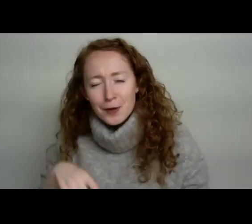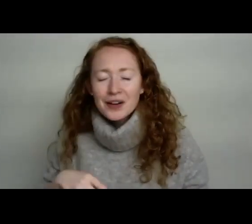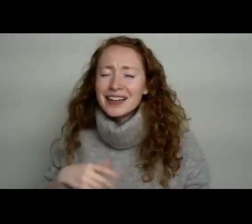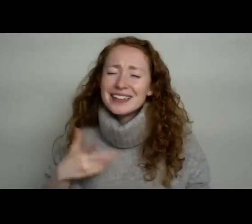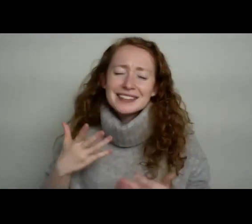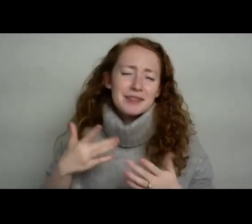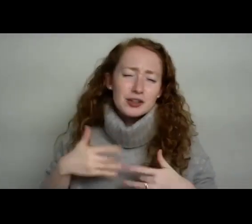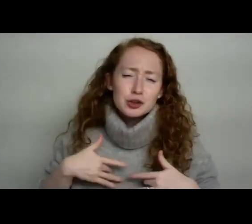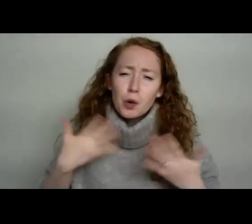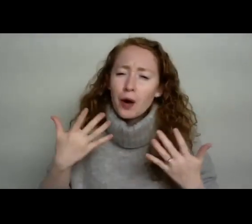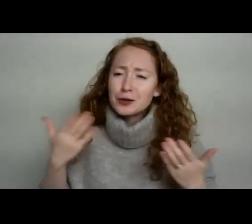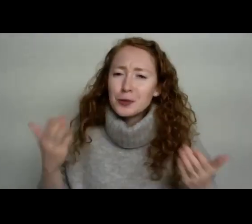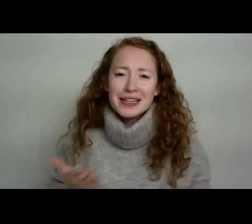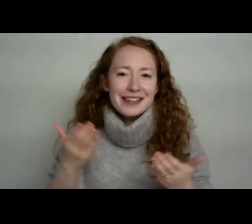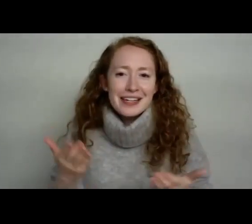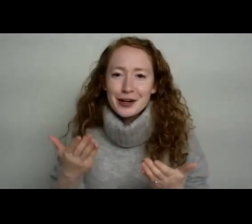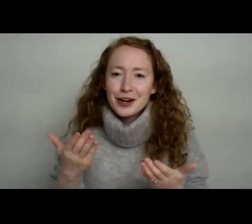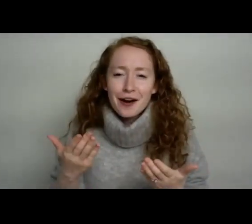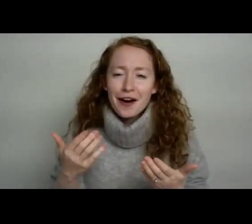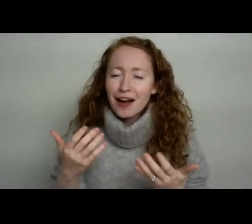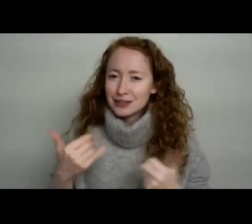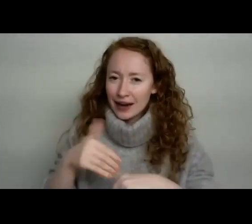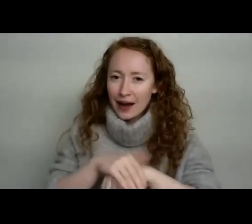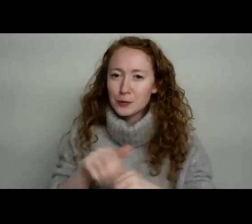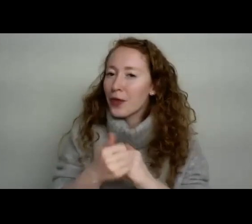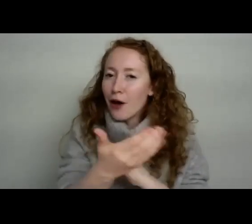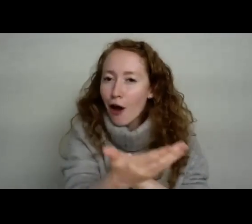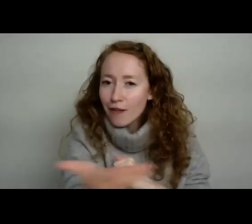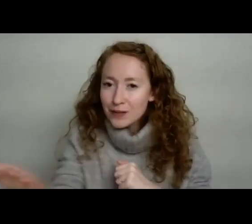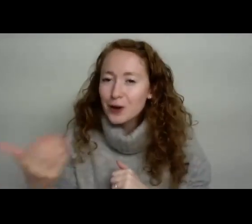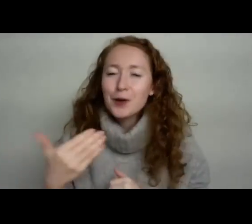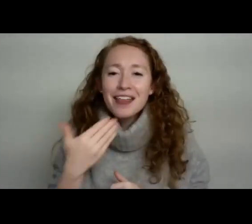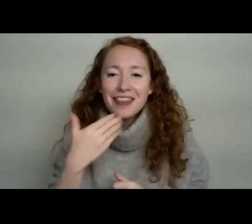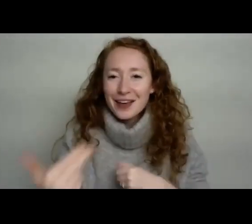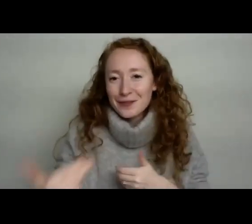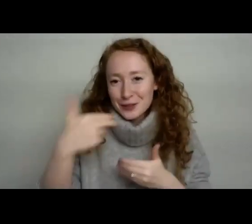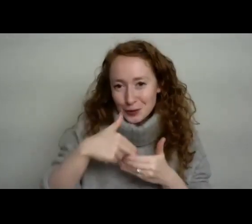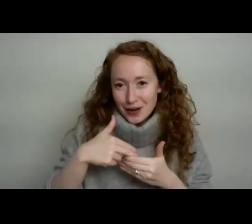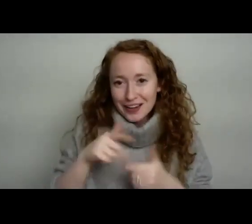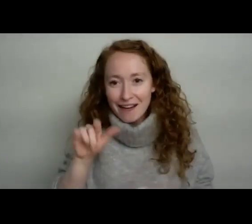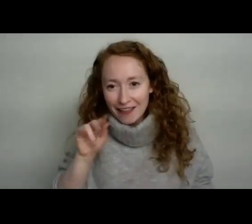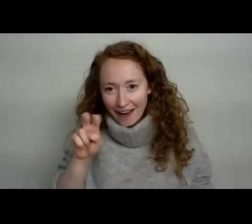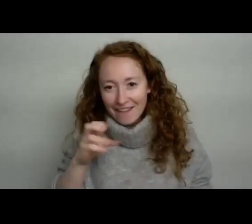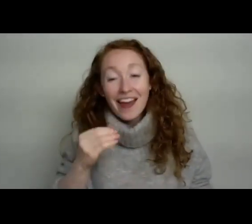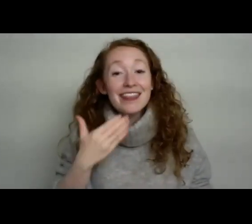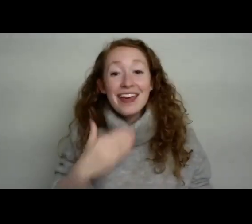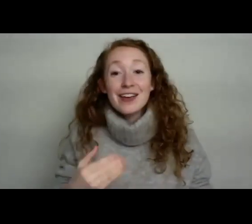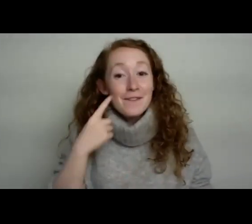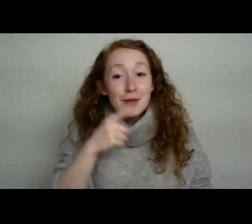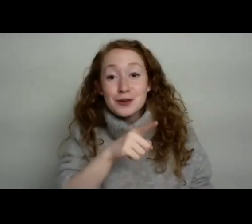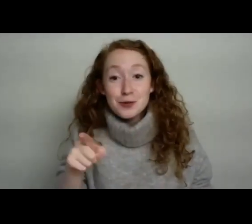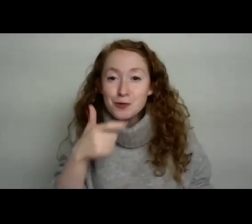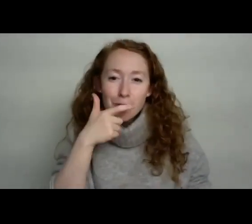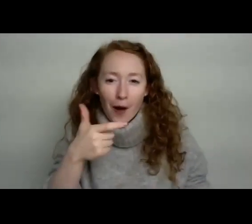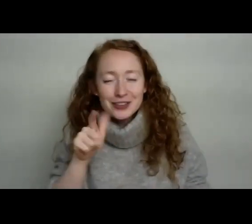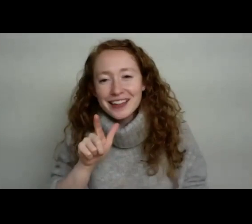this beautiful, quite chilly mid-April evening. And thank you to everyone who's actually listening to this after